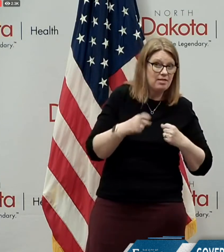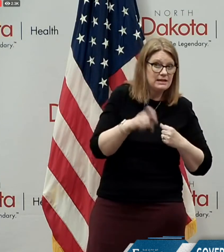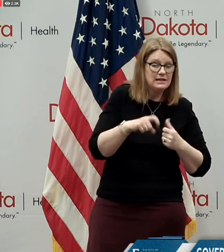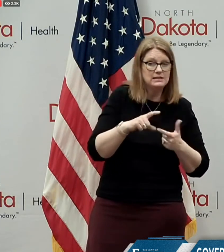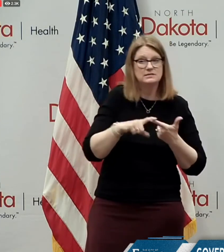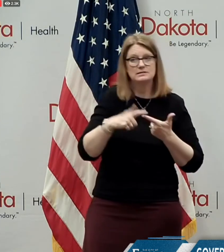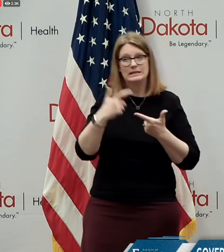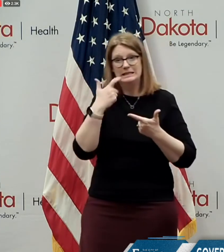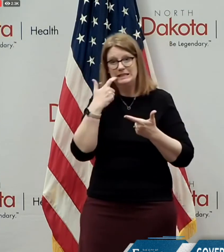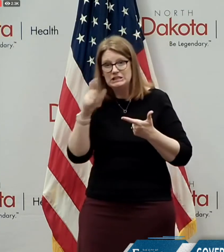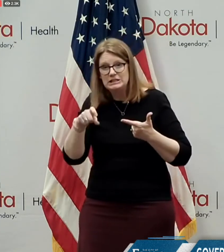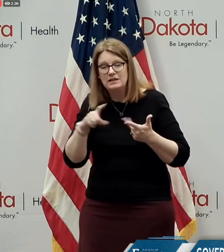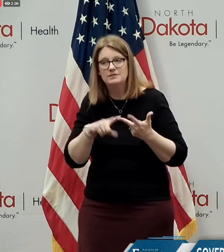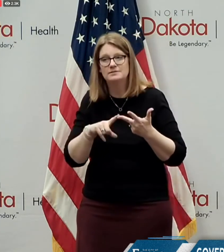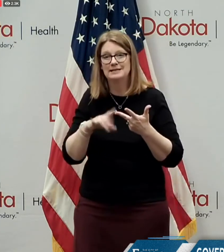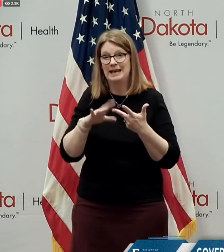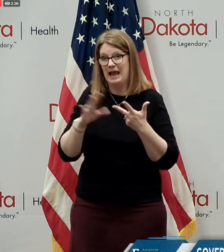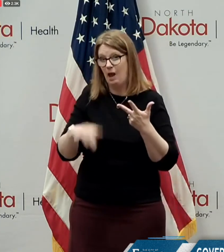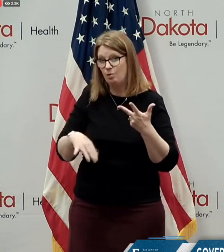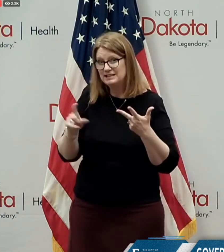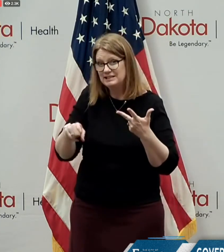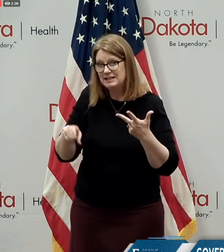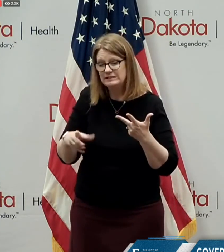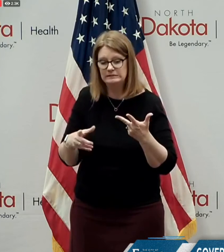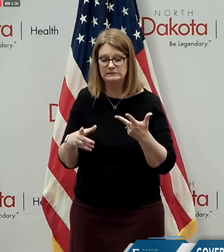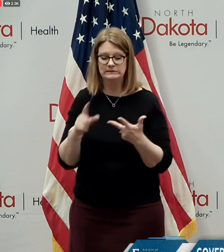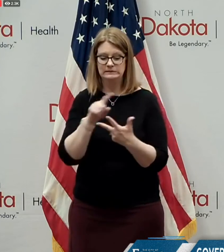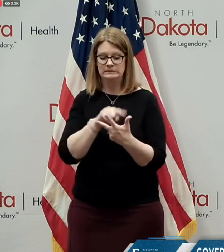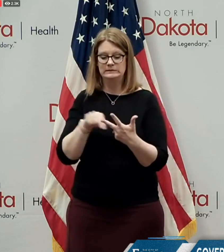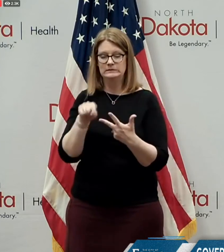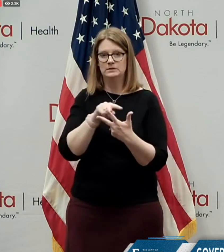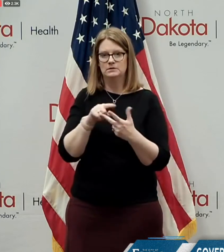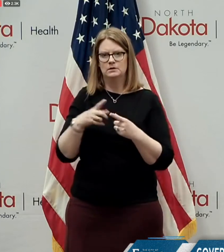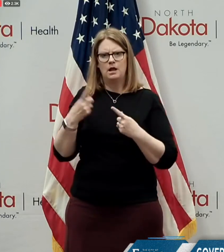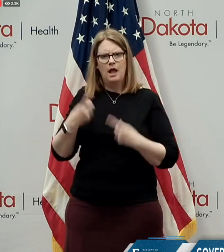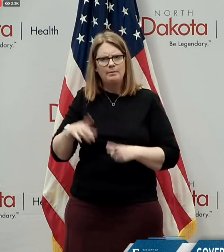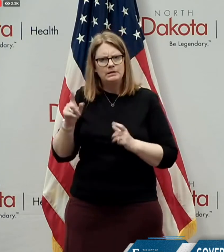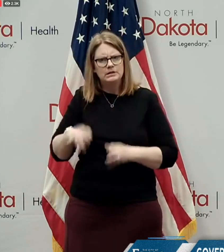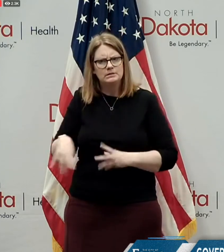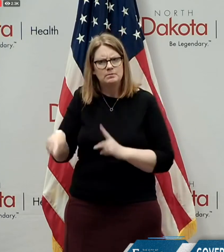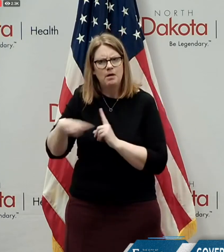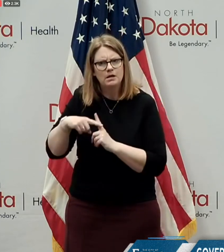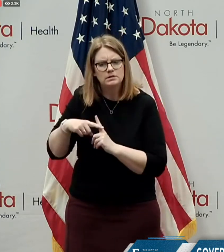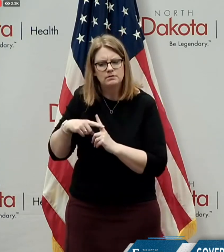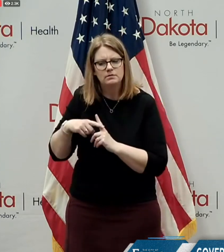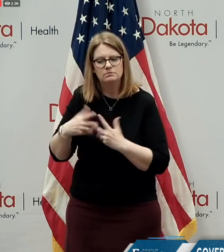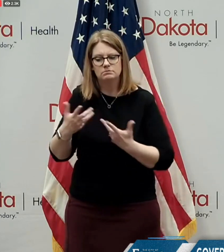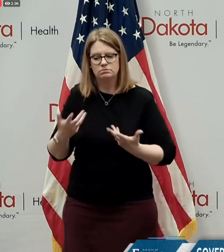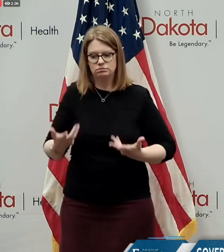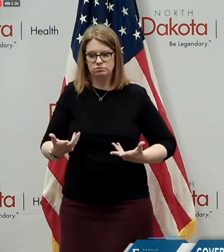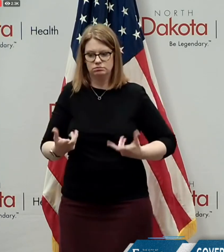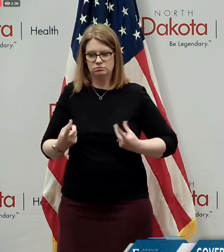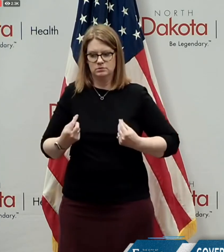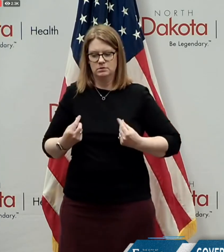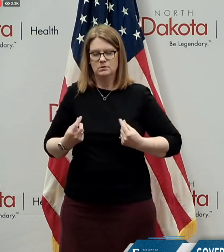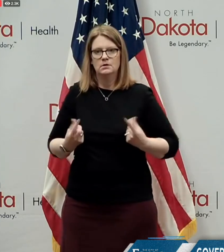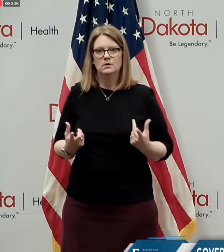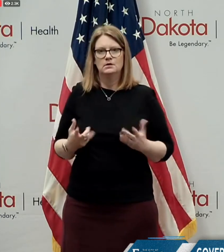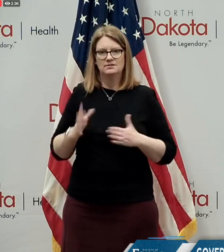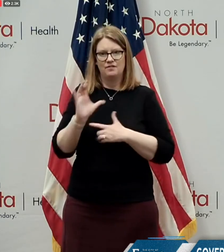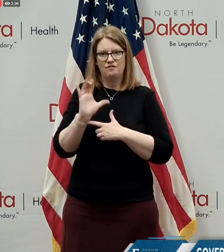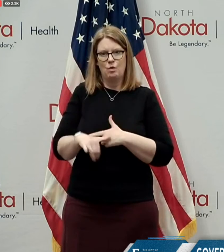addiction needs and perhaps housing needs. If they were tested positive, they may have found themselves in a mandatory